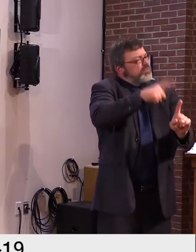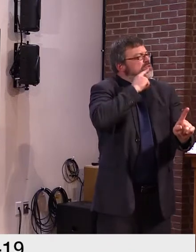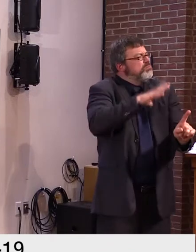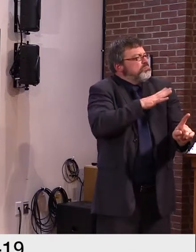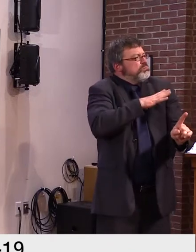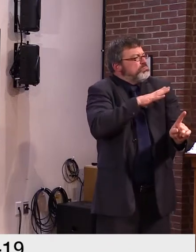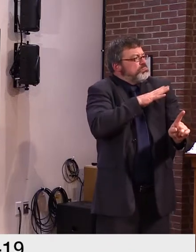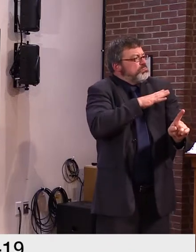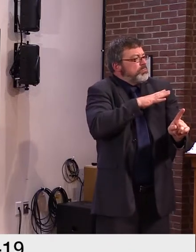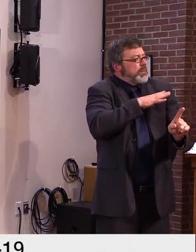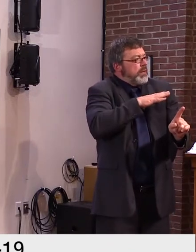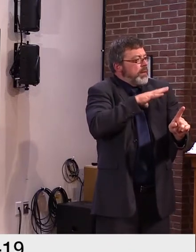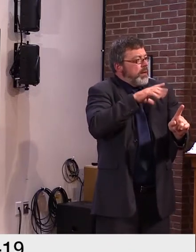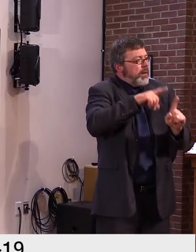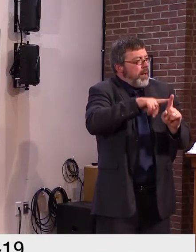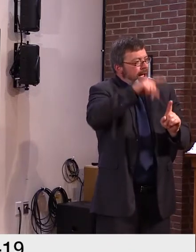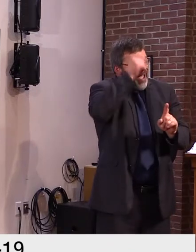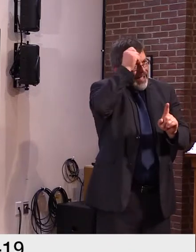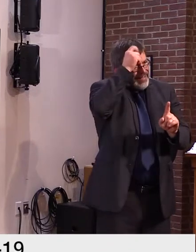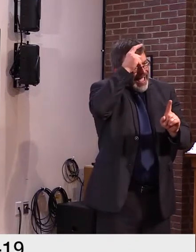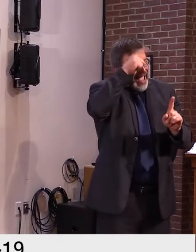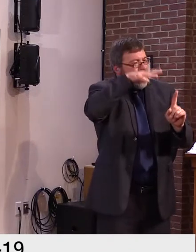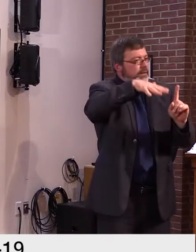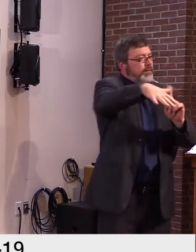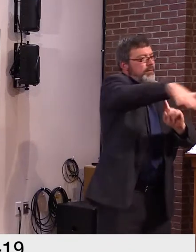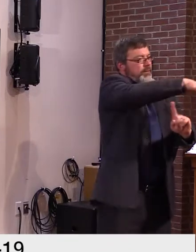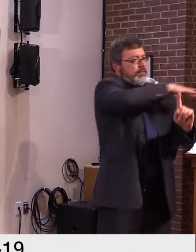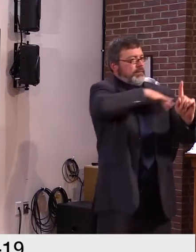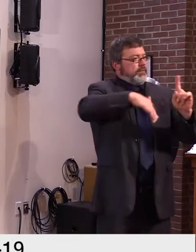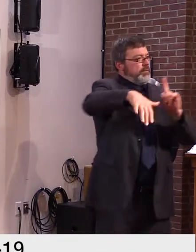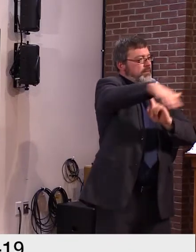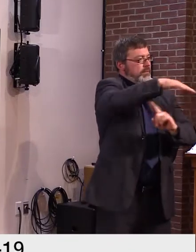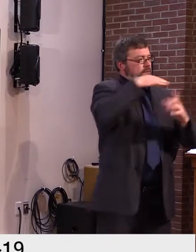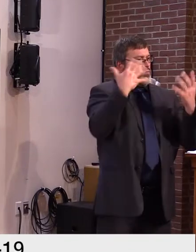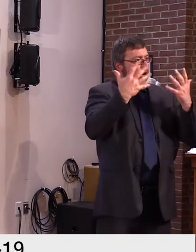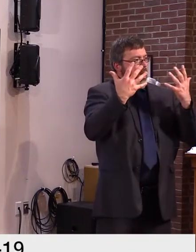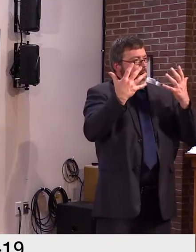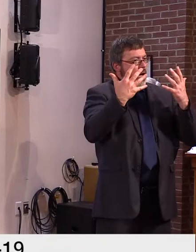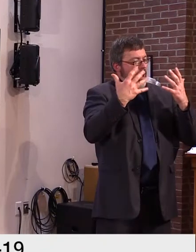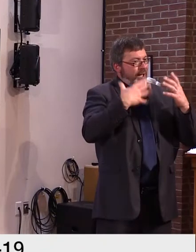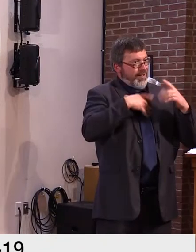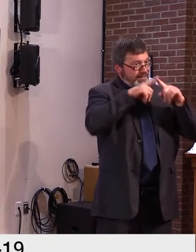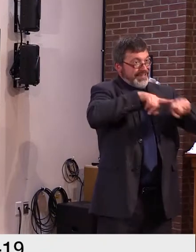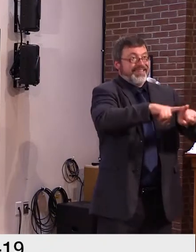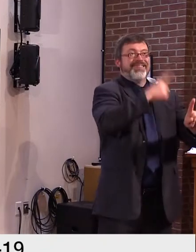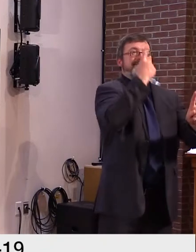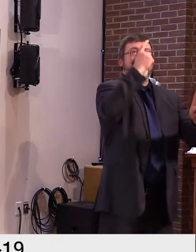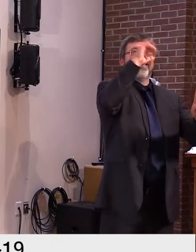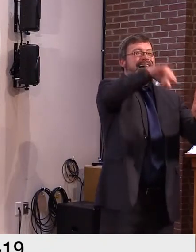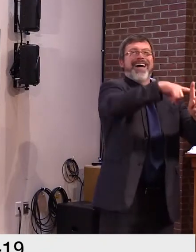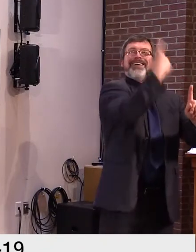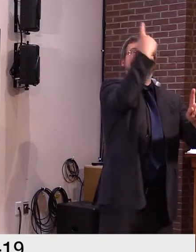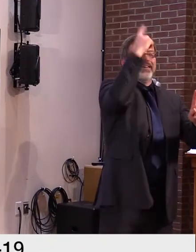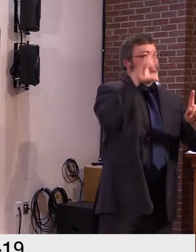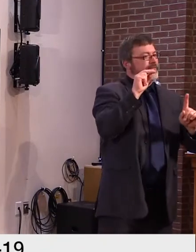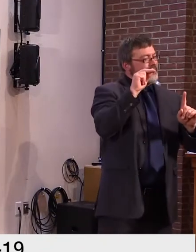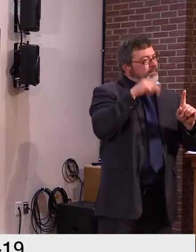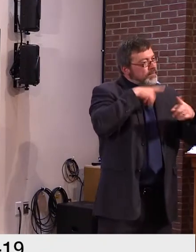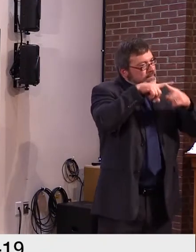fill that role appropriately and not that they either just get used or not get used. It's got to be a very